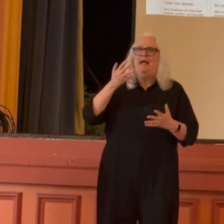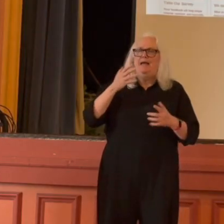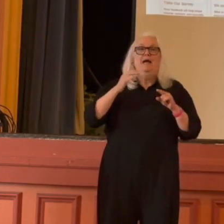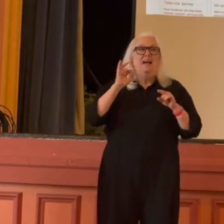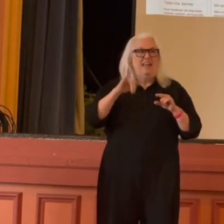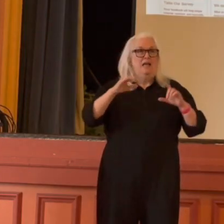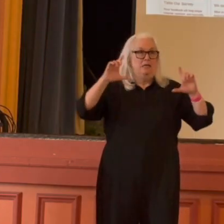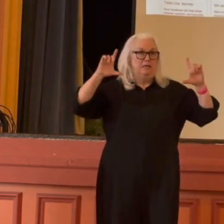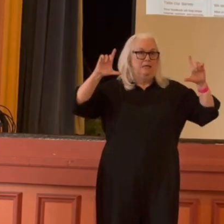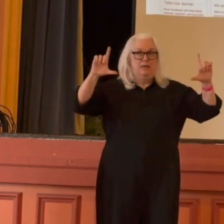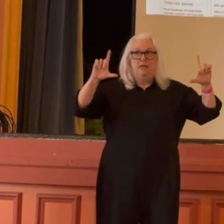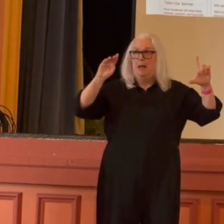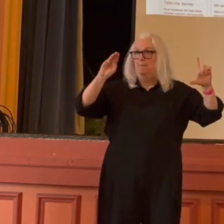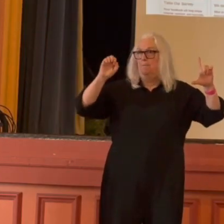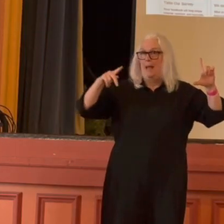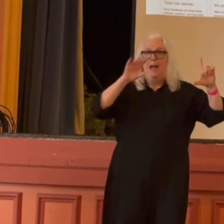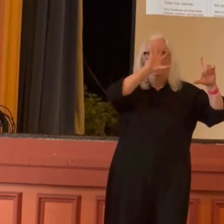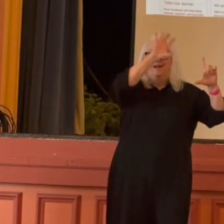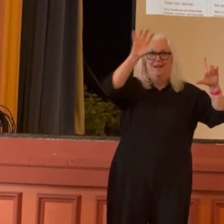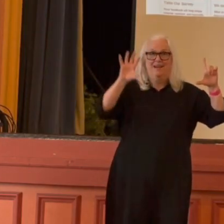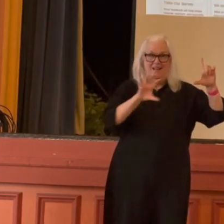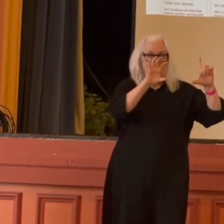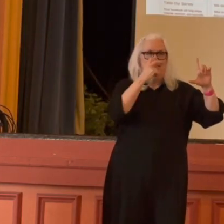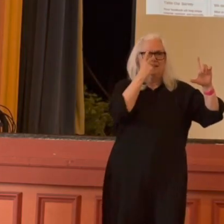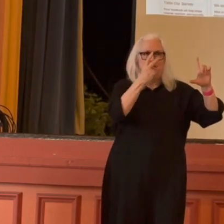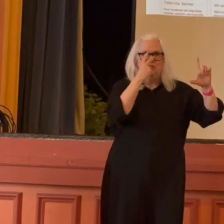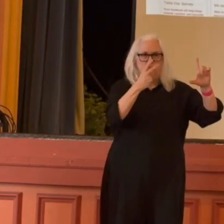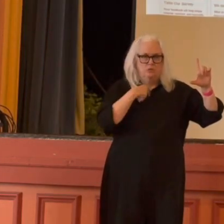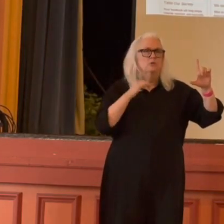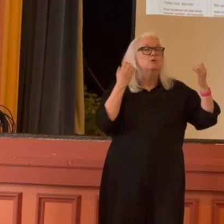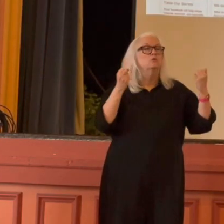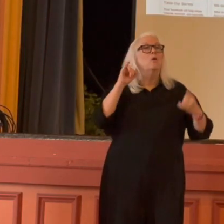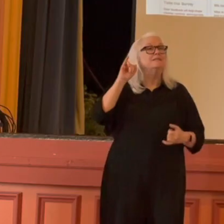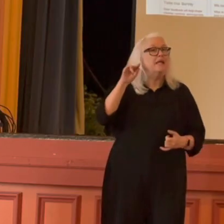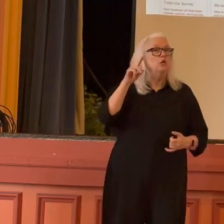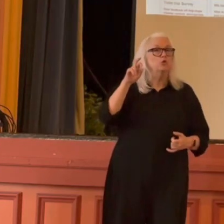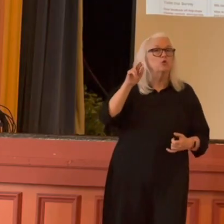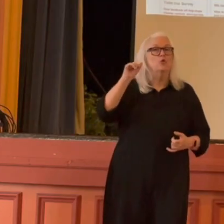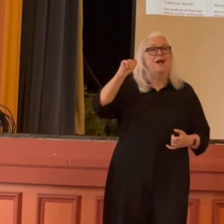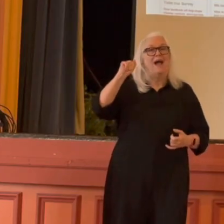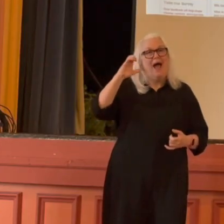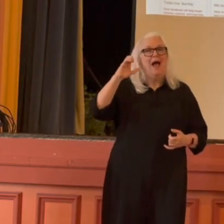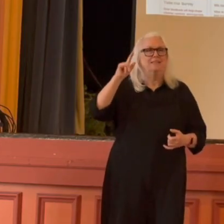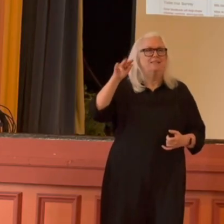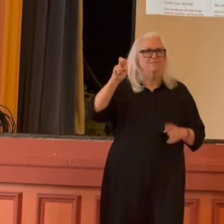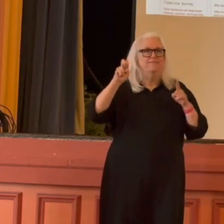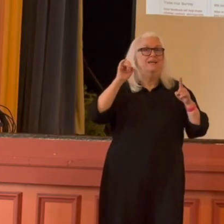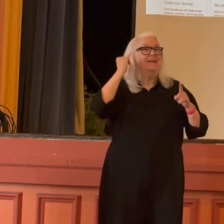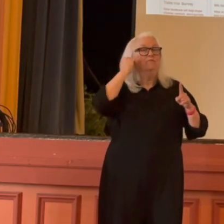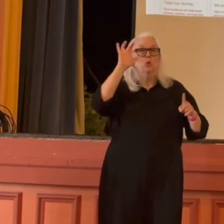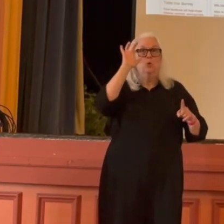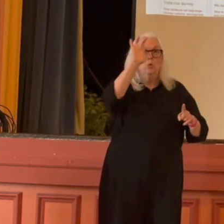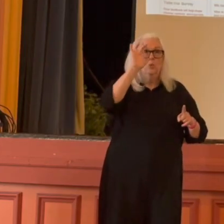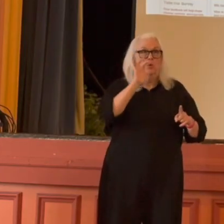And this is kind of a visual of that. And if you click on our interactive map, we have color-coded the